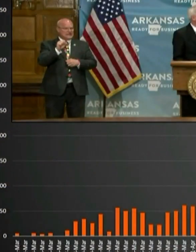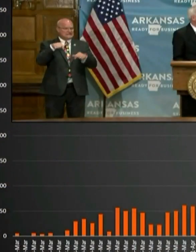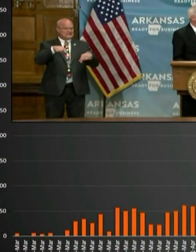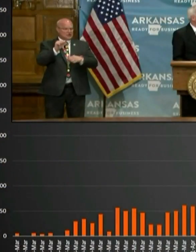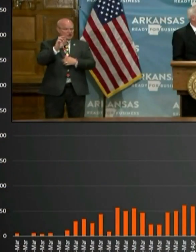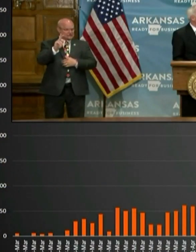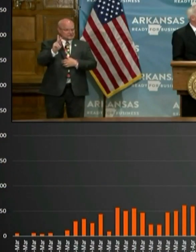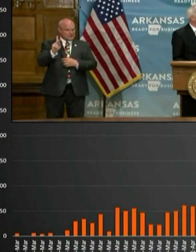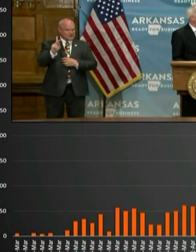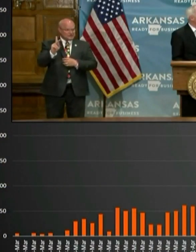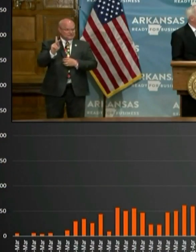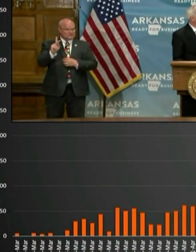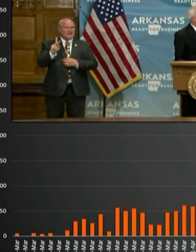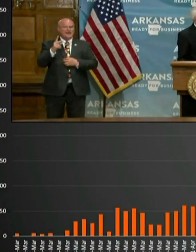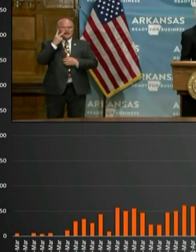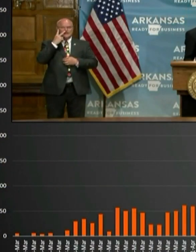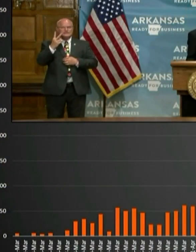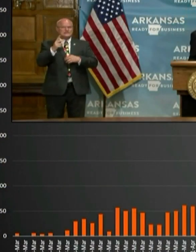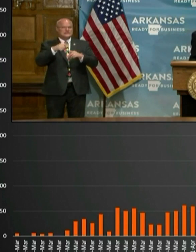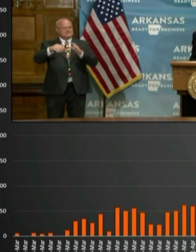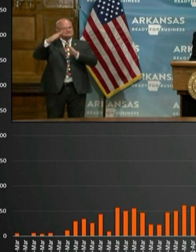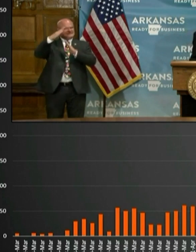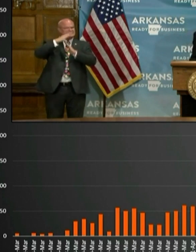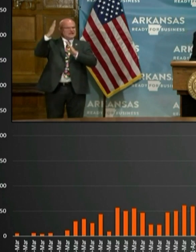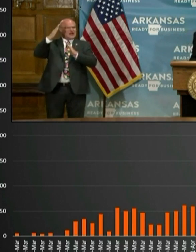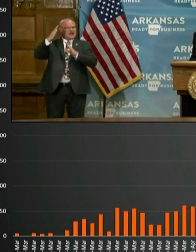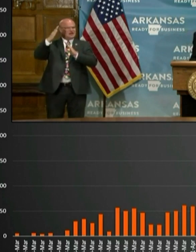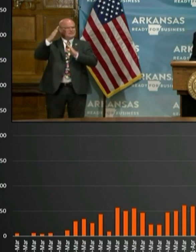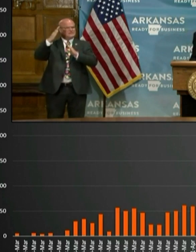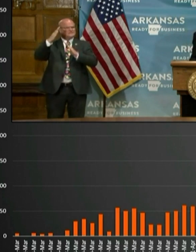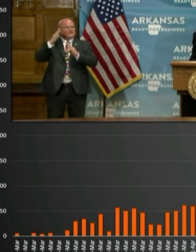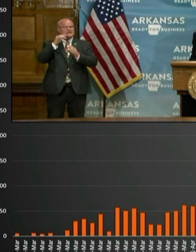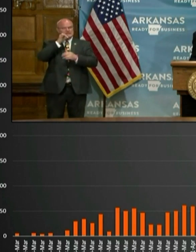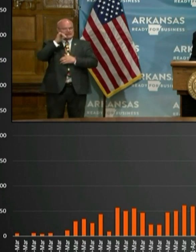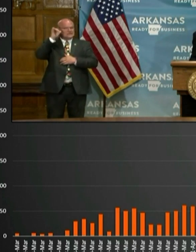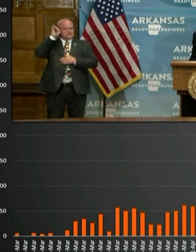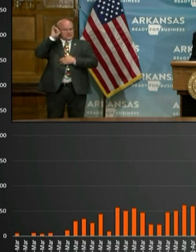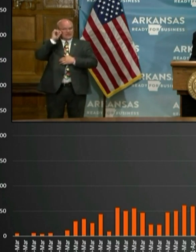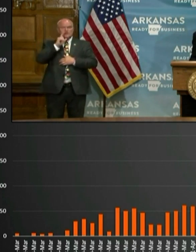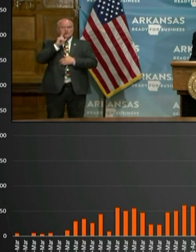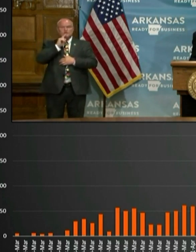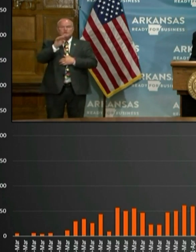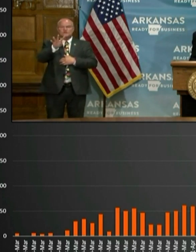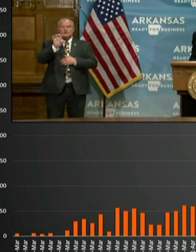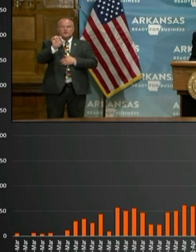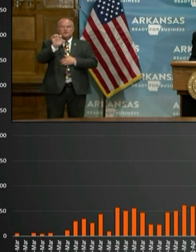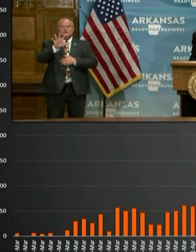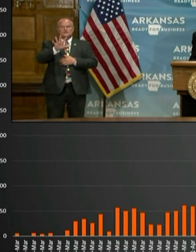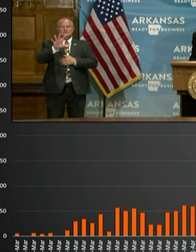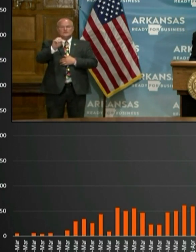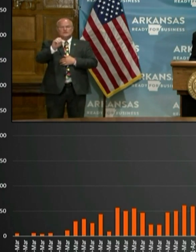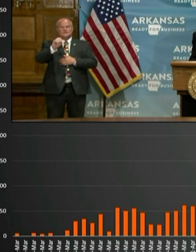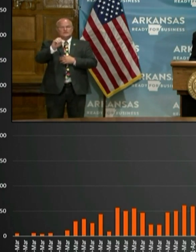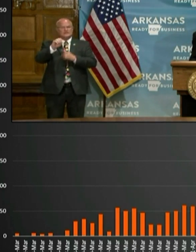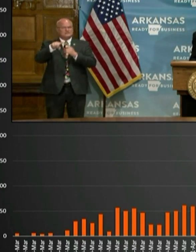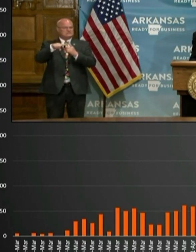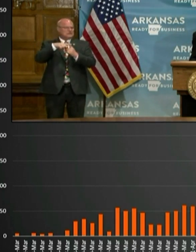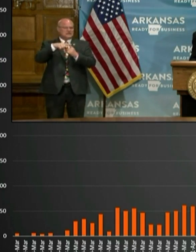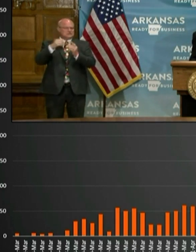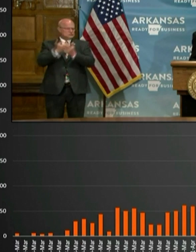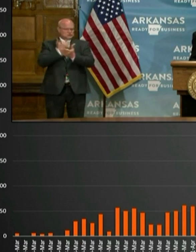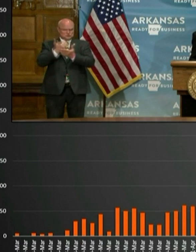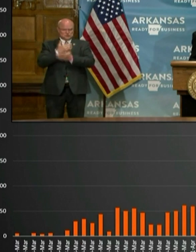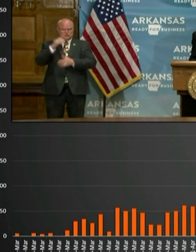in Arkansas, and you can see the very top high point yesterday with 450 plus